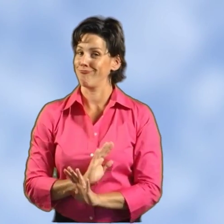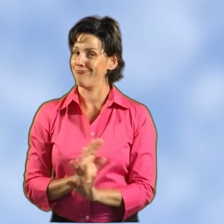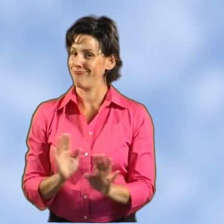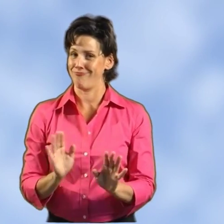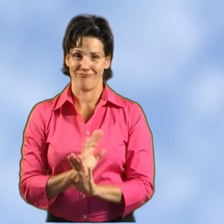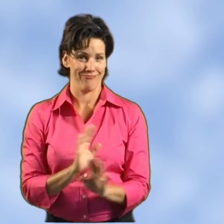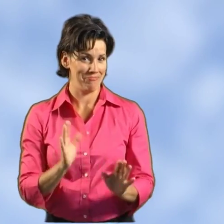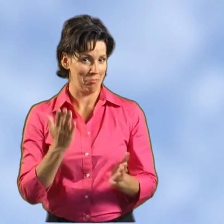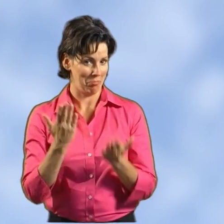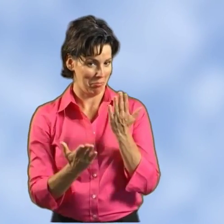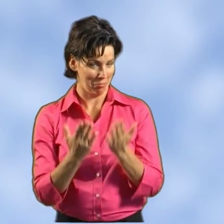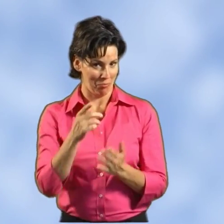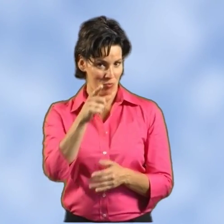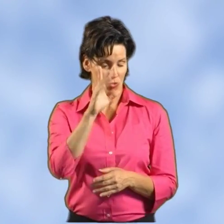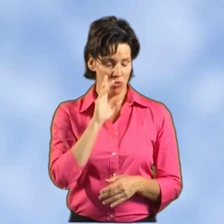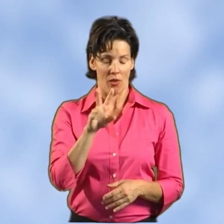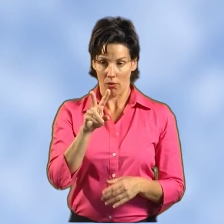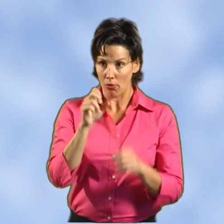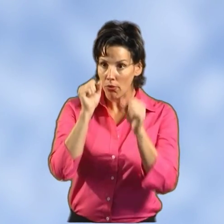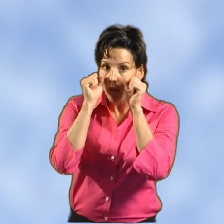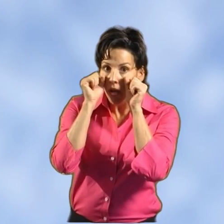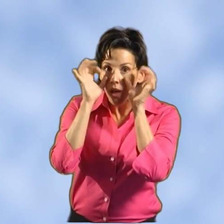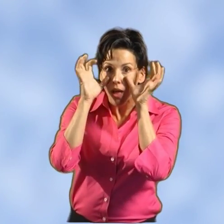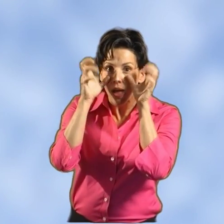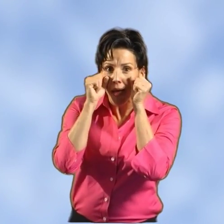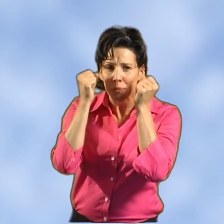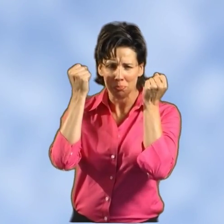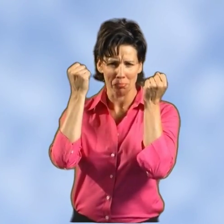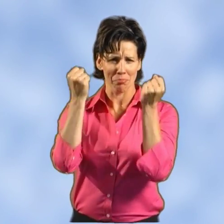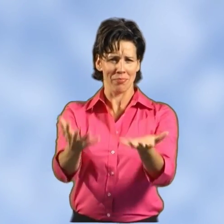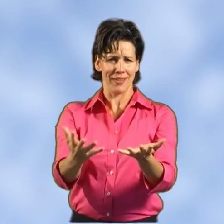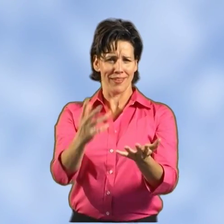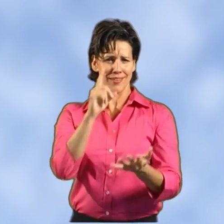But I think you'd be surprised to know that breast cancer survivors